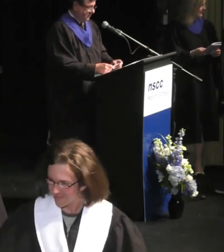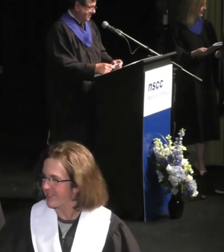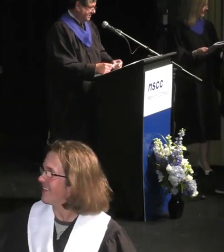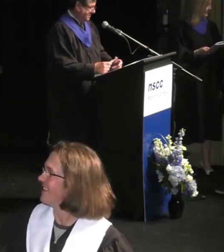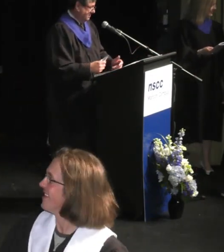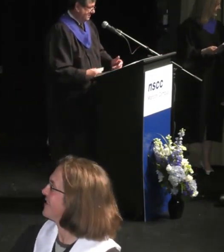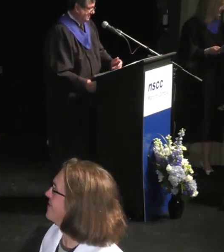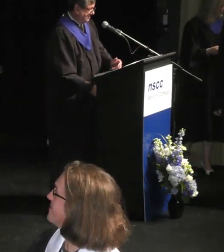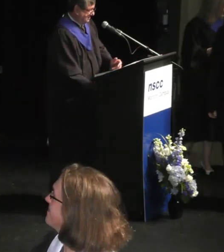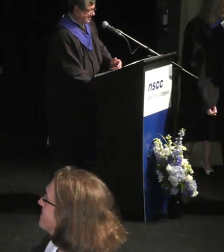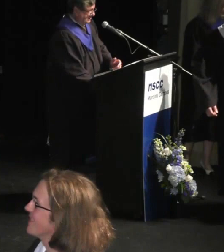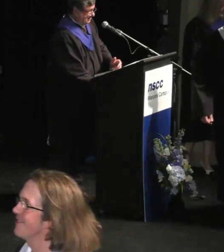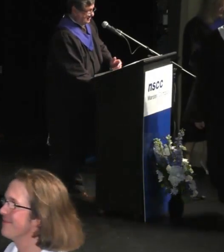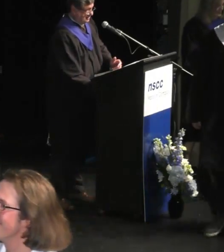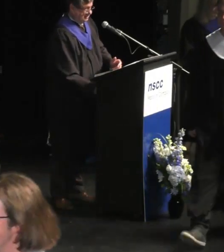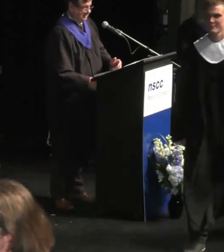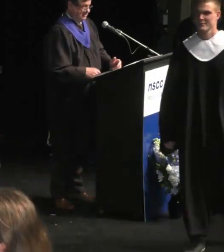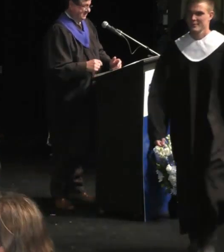Jesse Fleet.